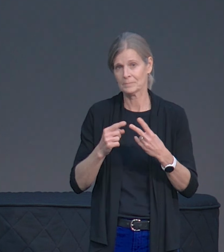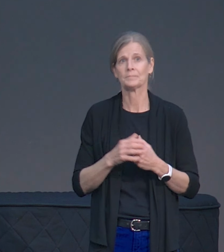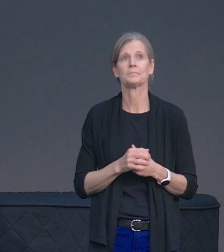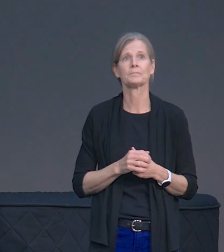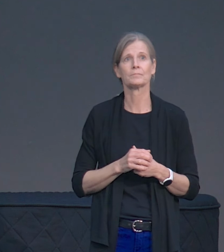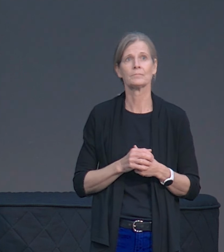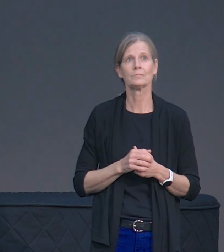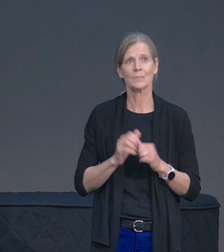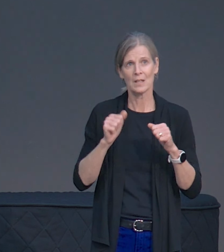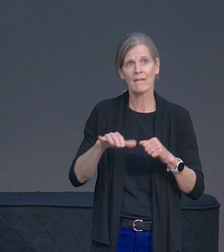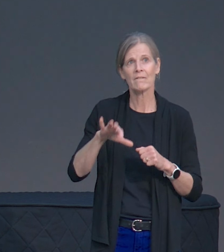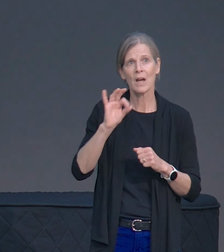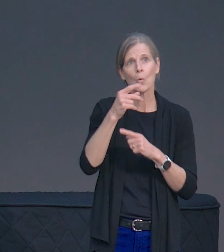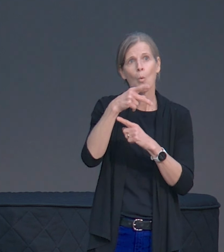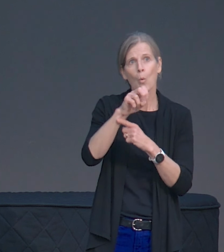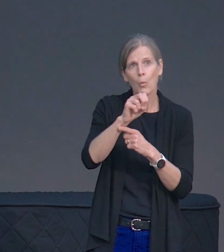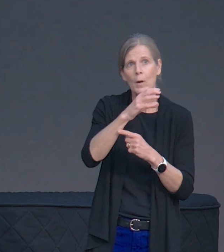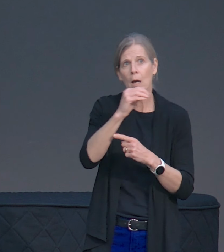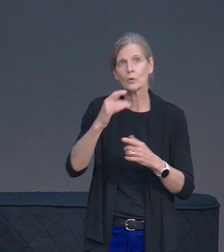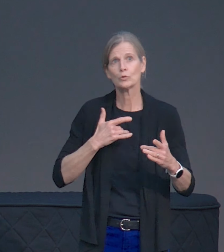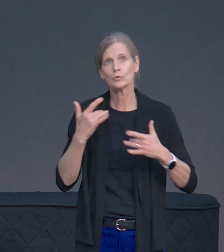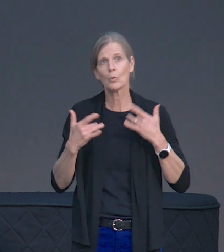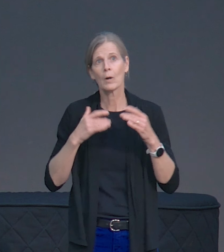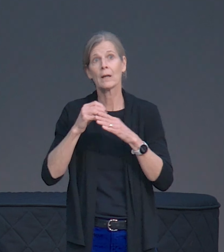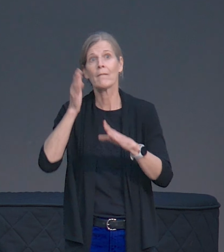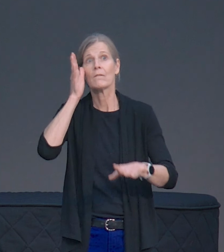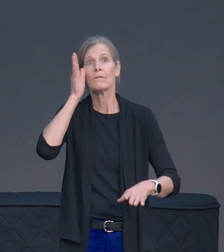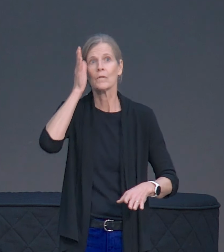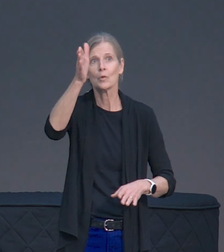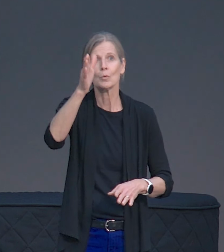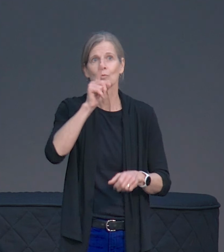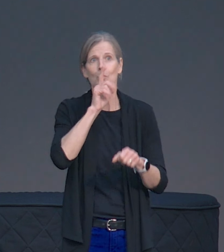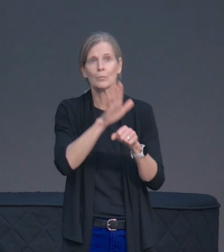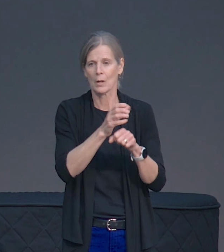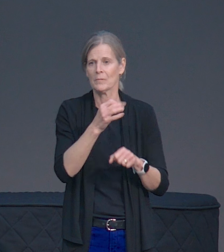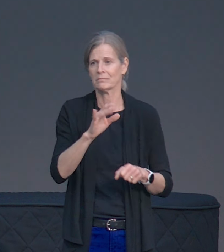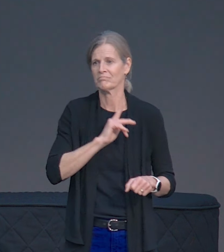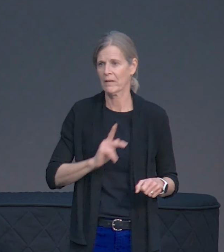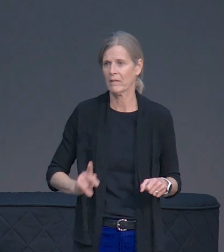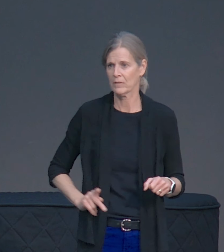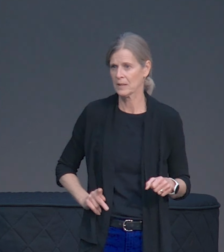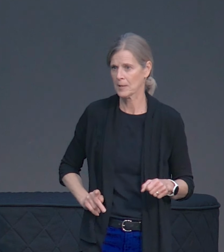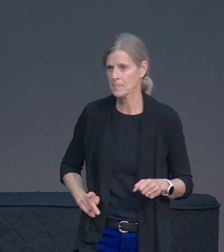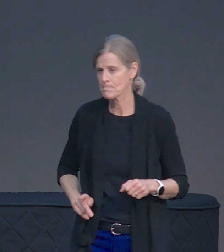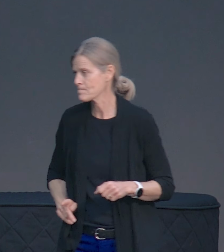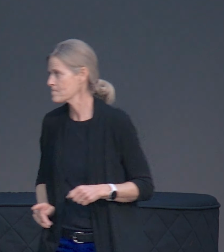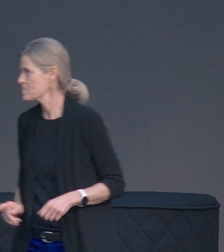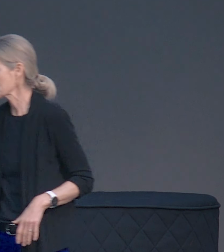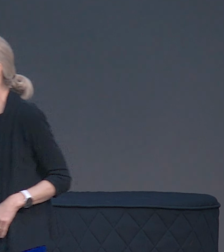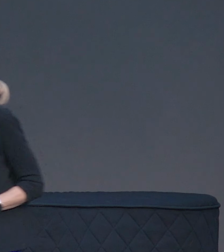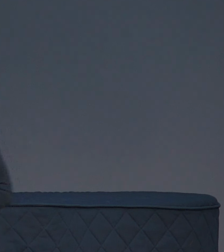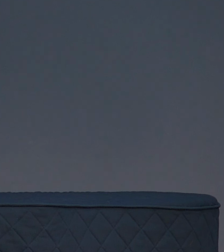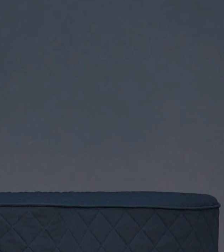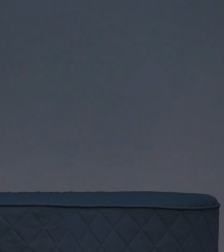We Can Find Hope And Joy In The Future Promise Of A King